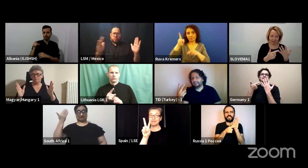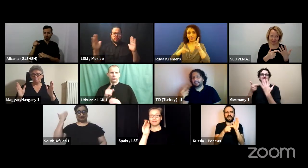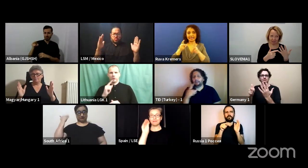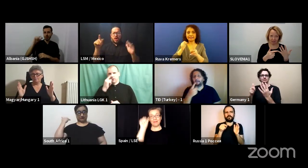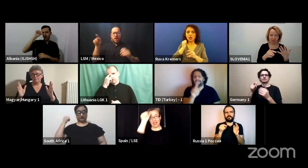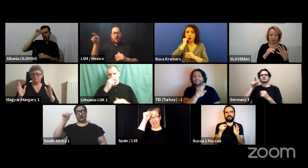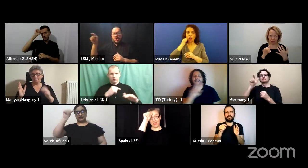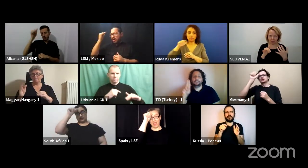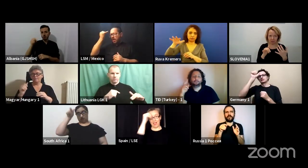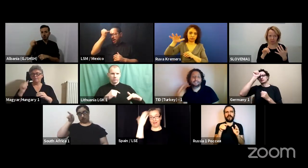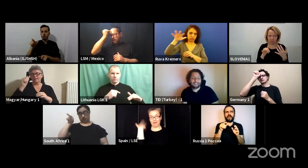1902,